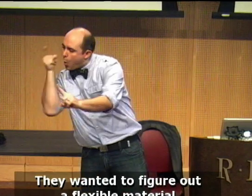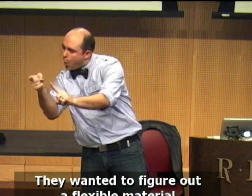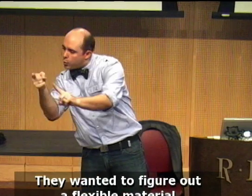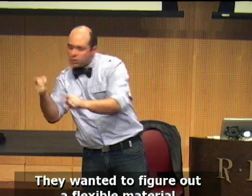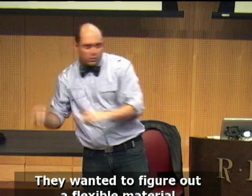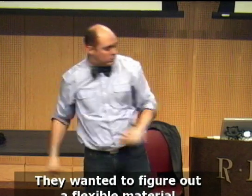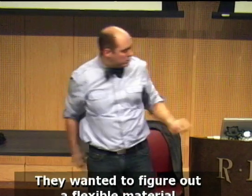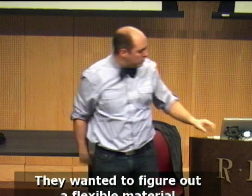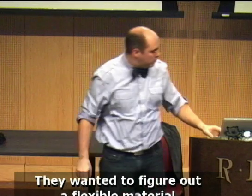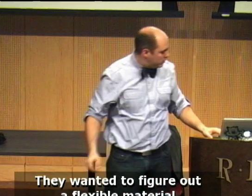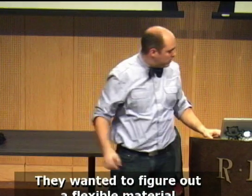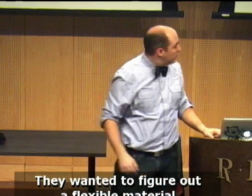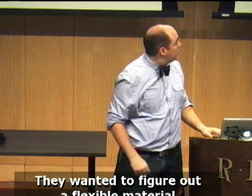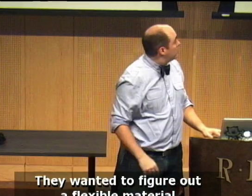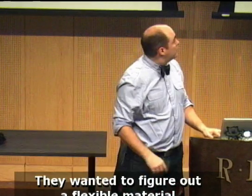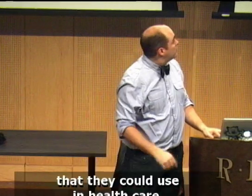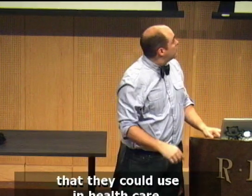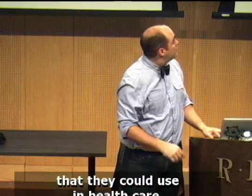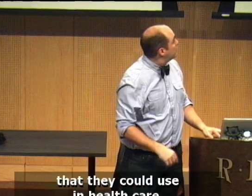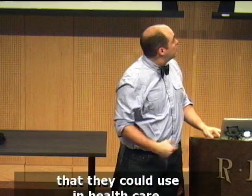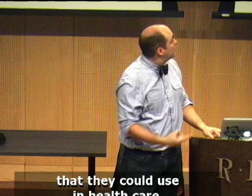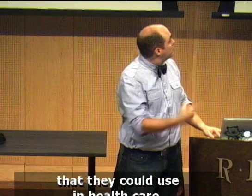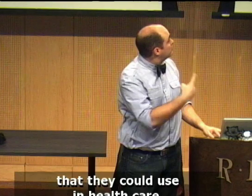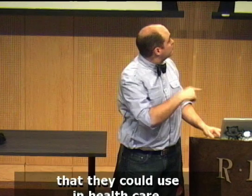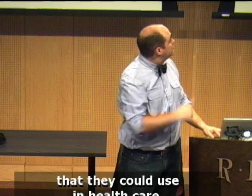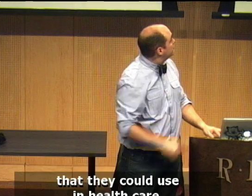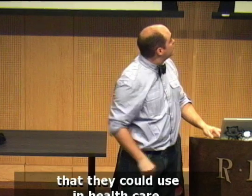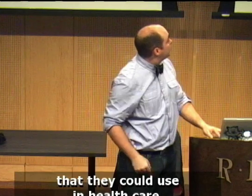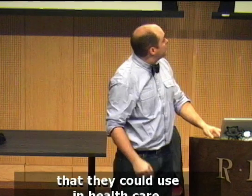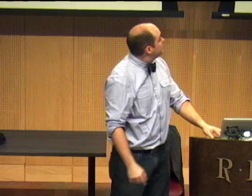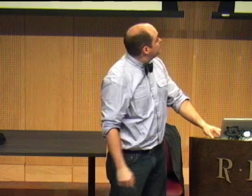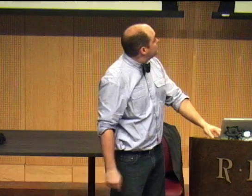figure out a flexible material that they could use in healthcare.